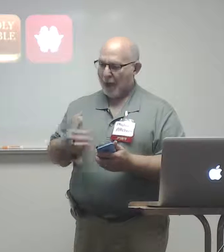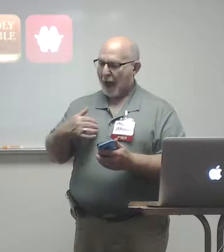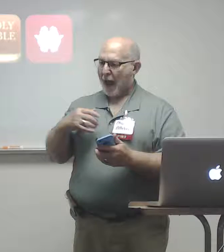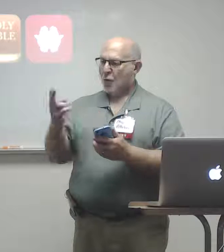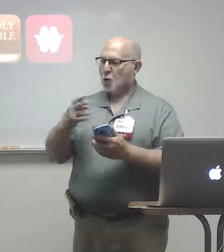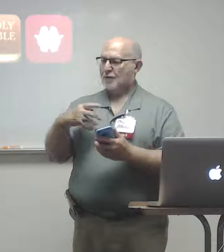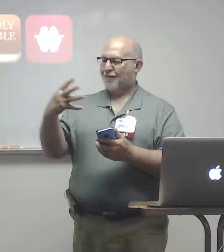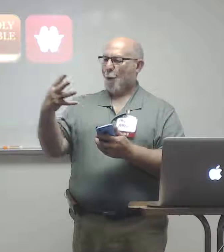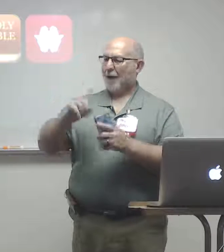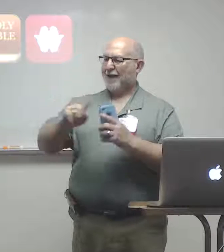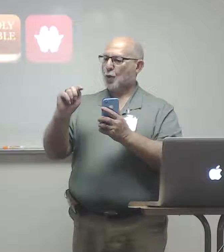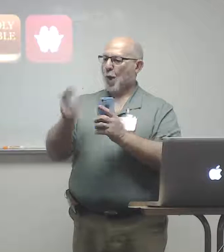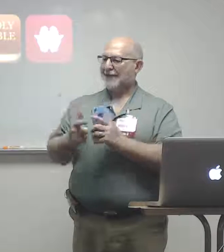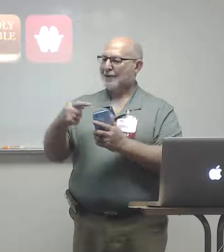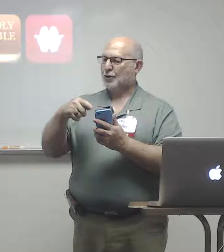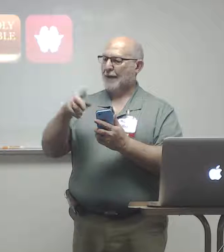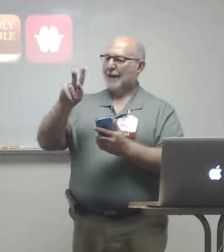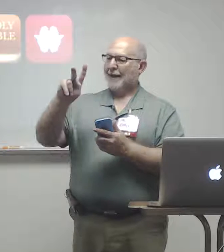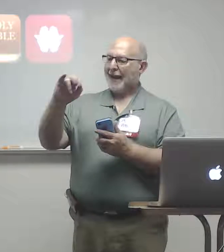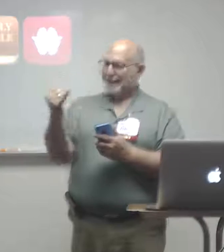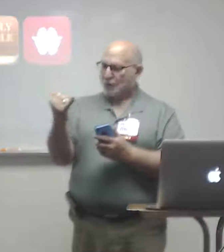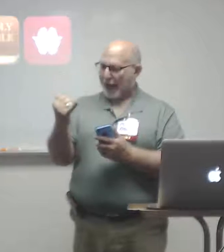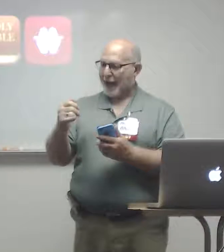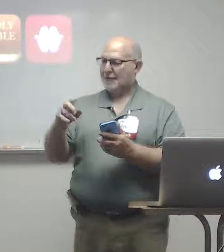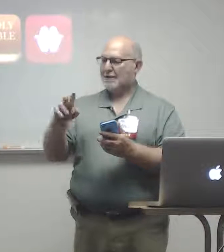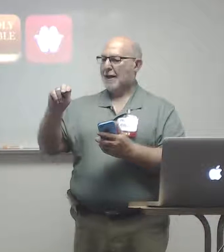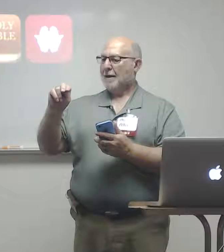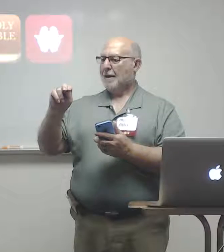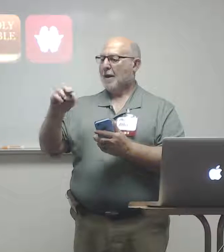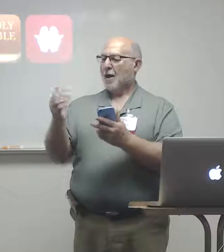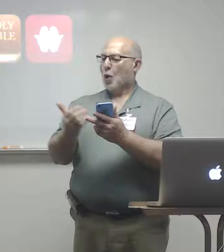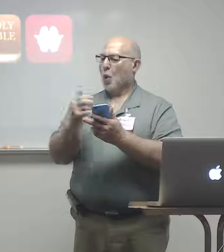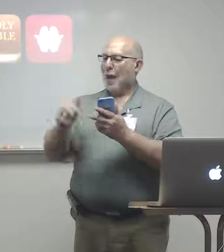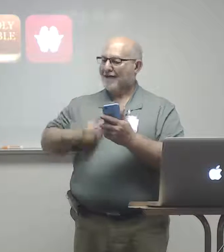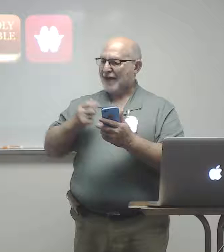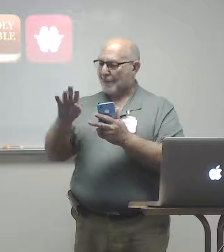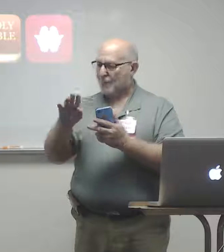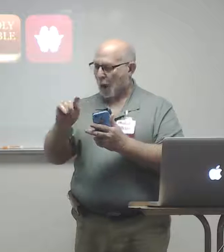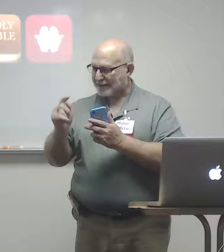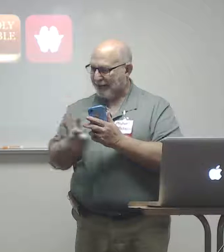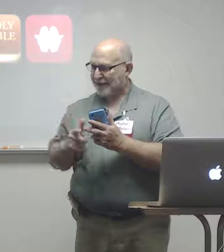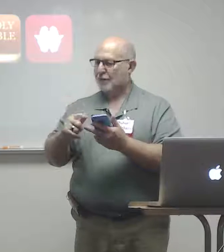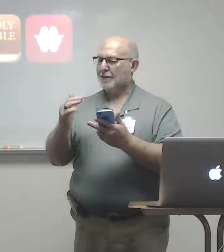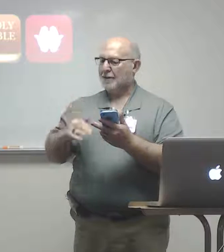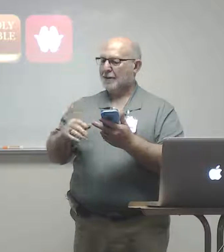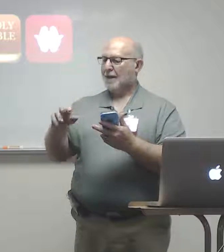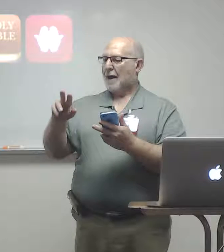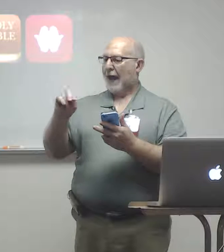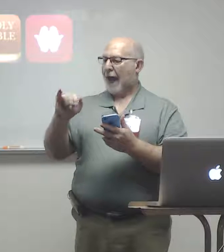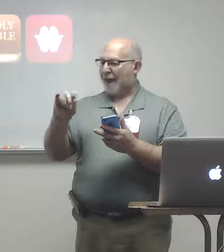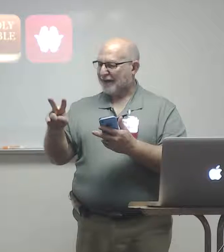I use for different translation, King James, New Living Translation,